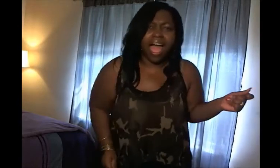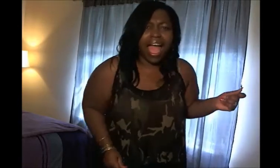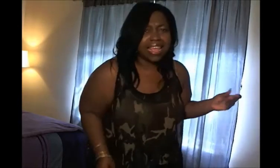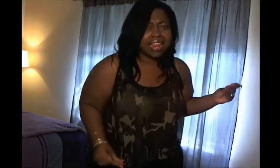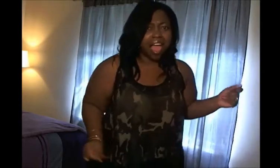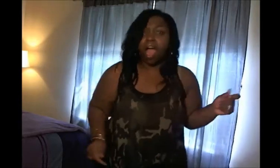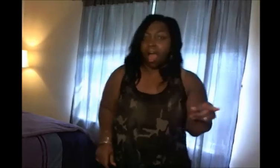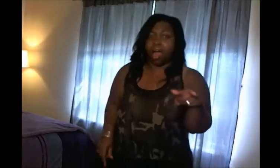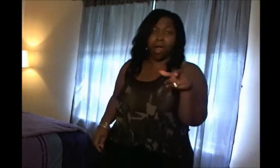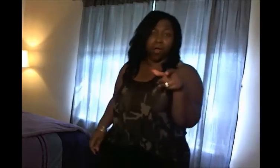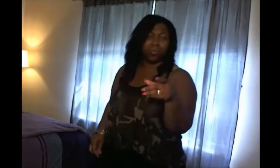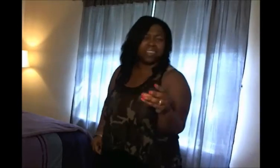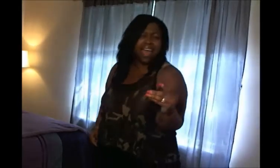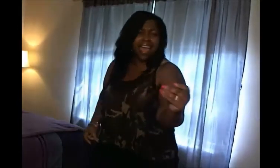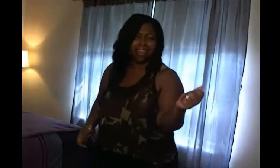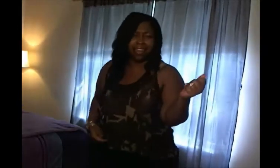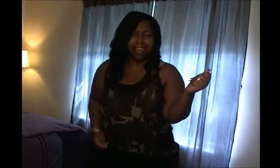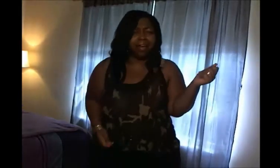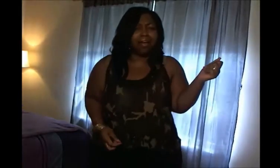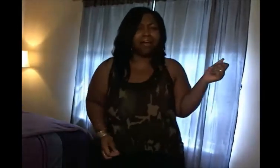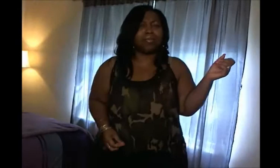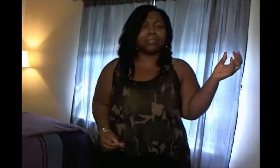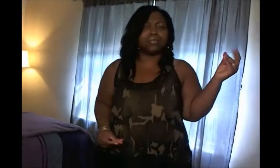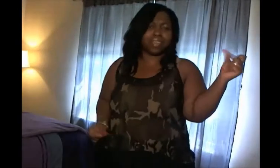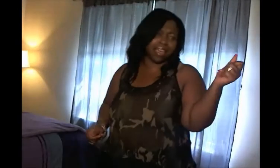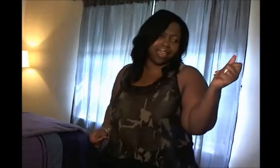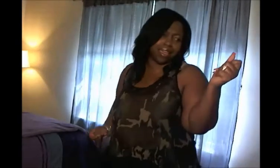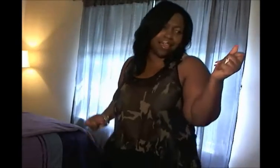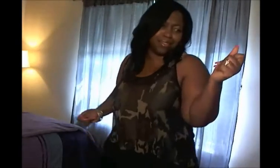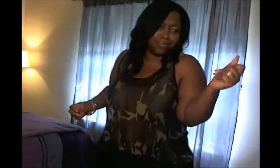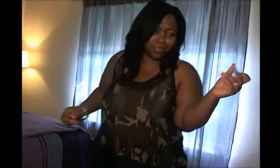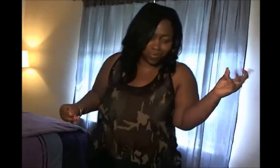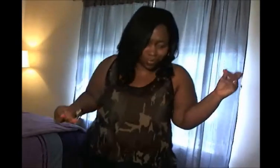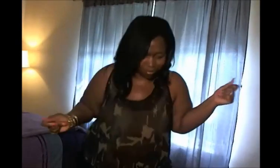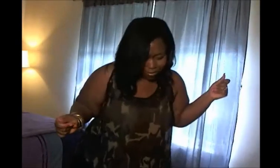ride it all night long. Yeah.